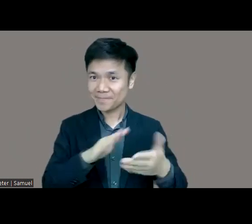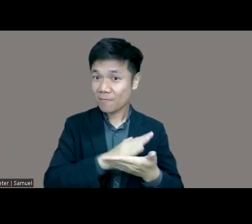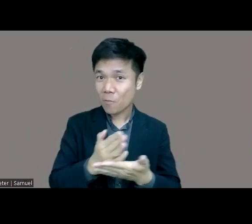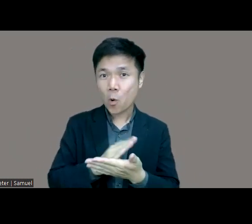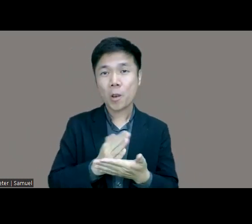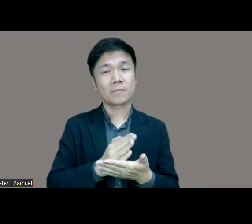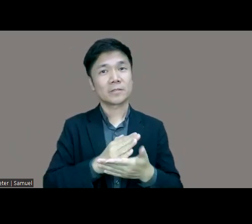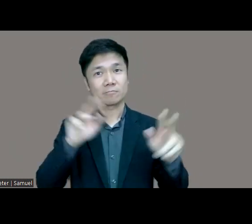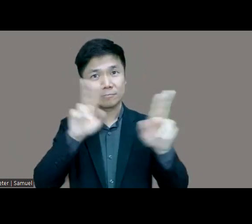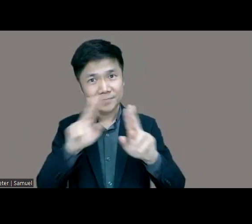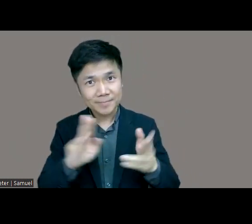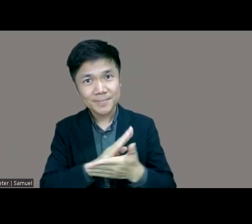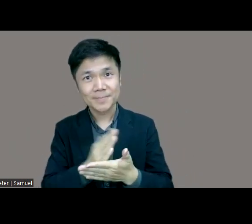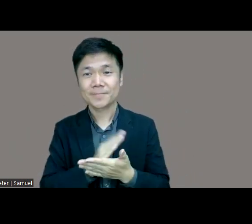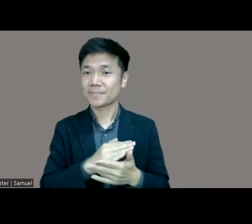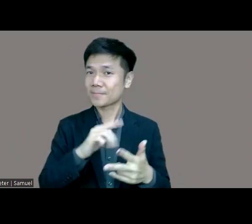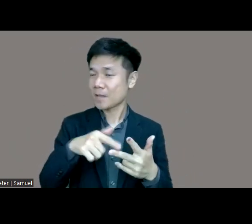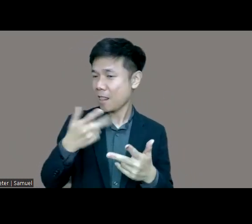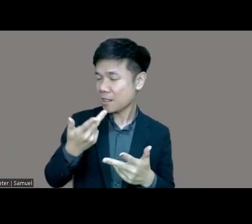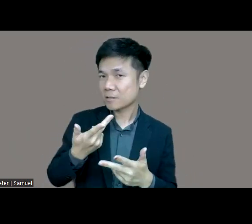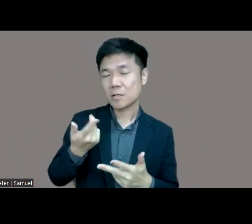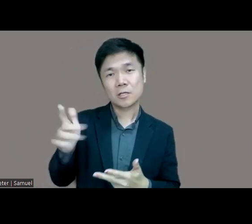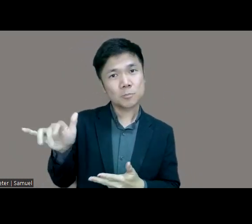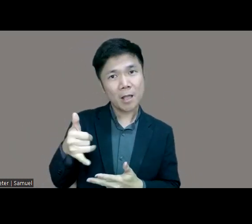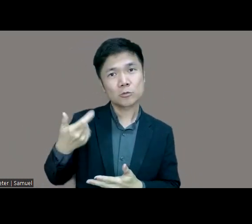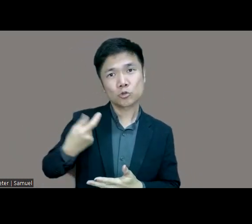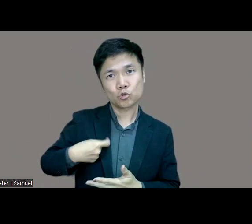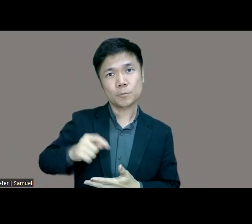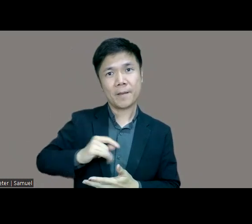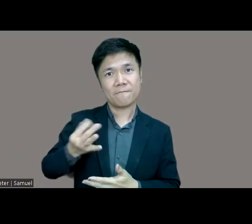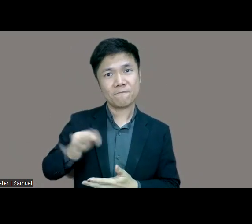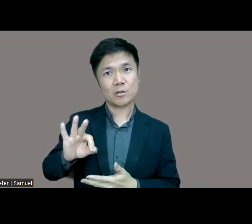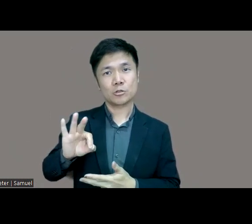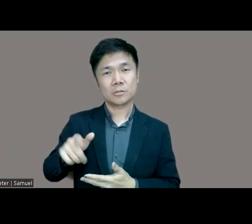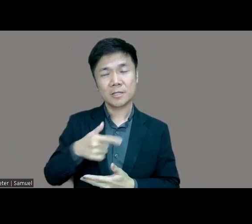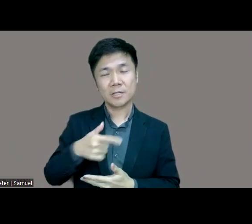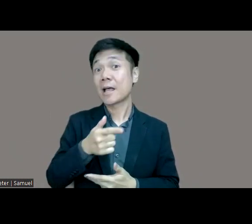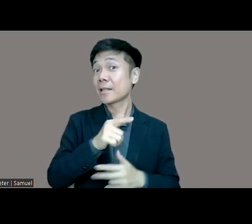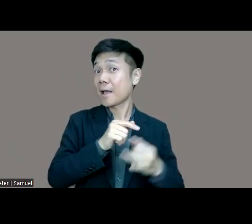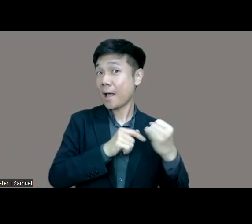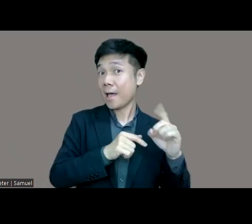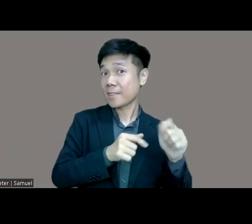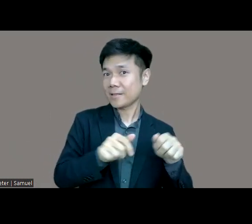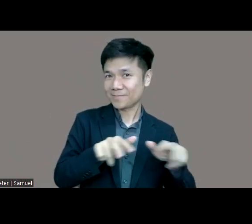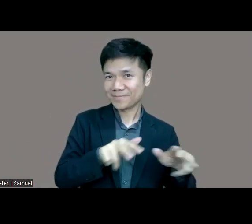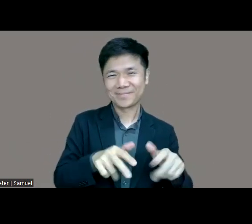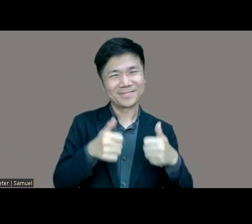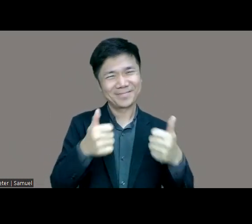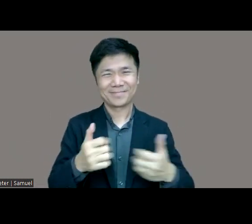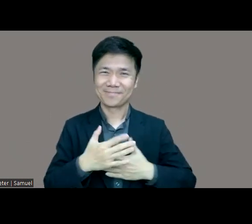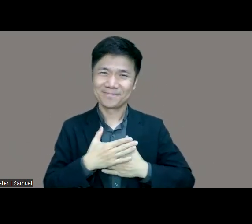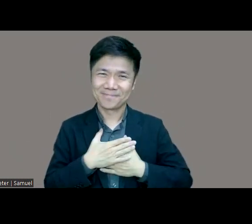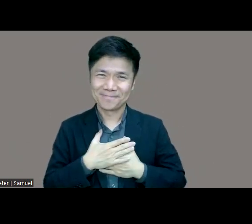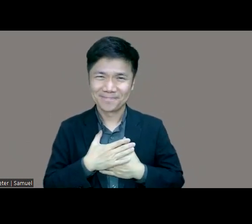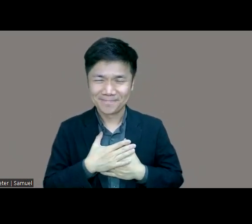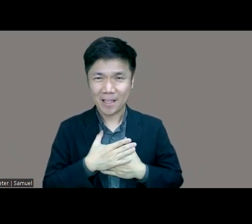language interpreters, French, Arabic, Spanish, and to the IDA logistics team. It has been really good to work with you this